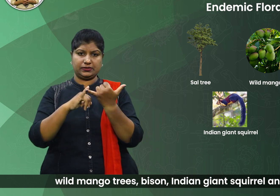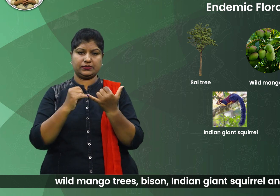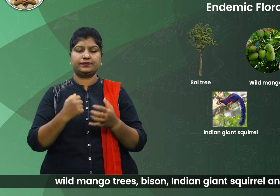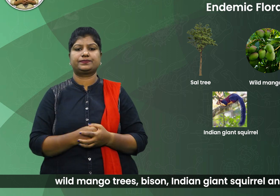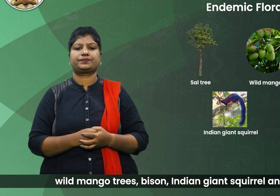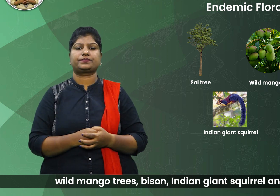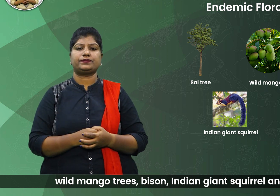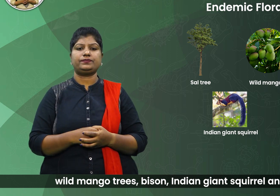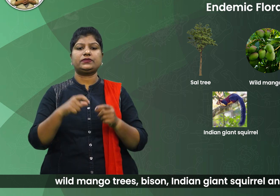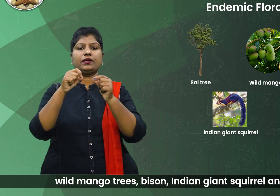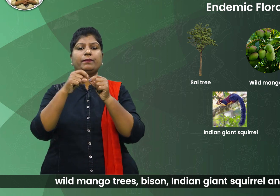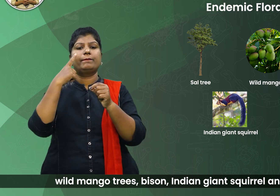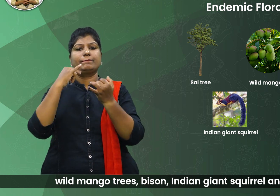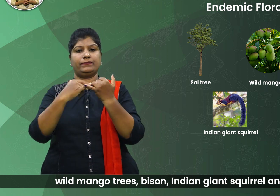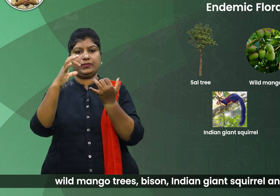bison,